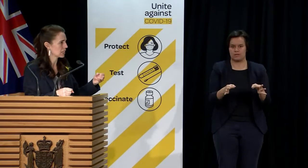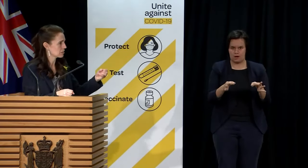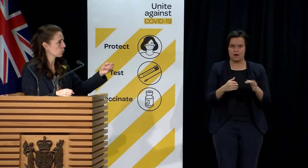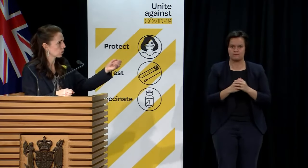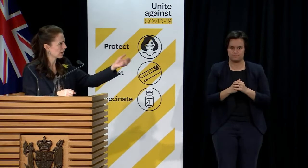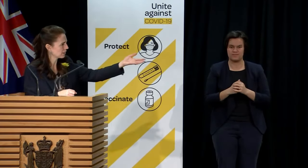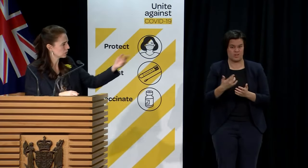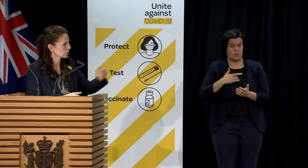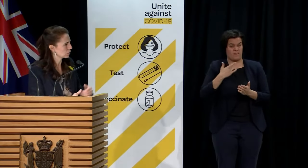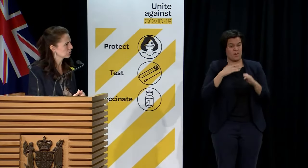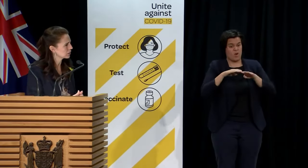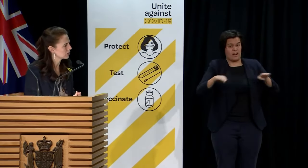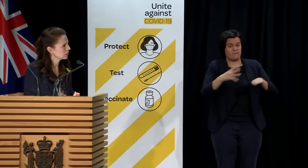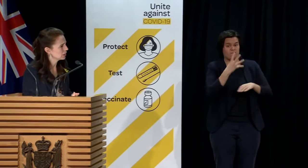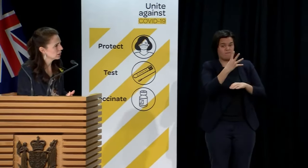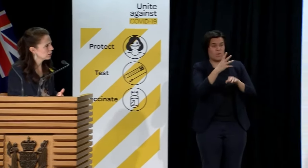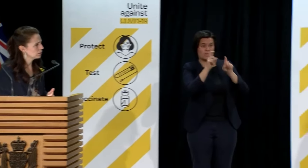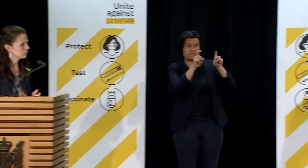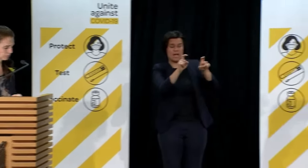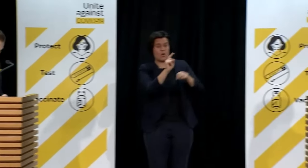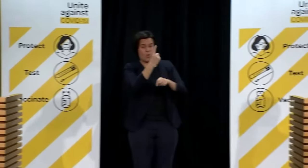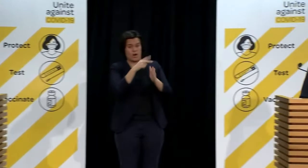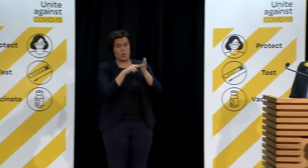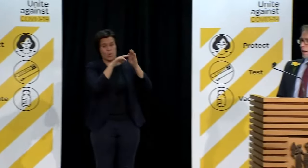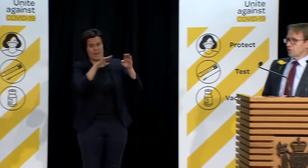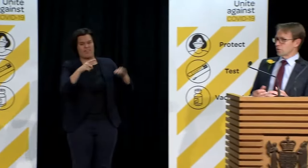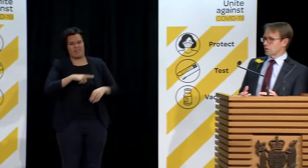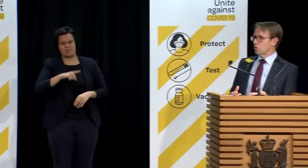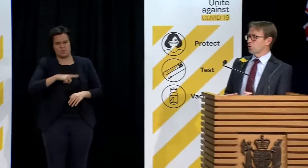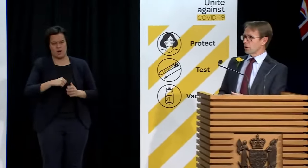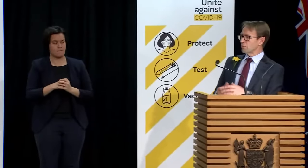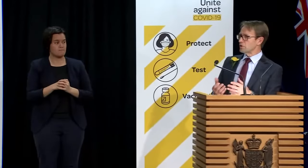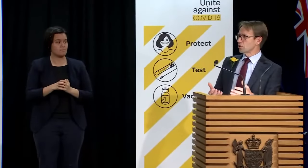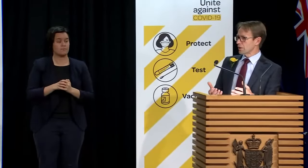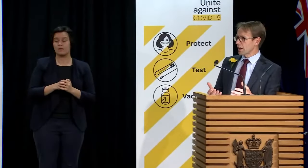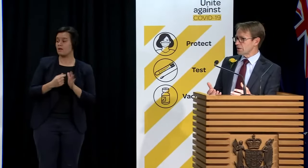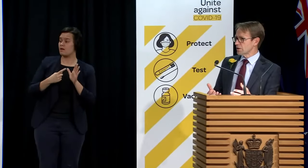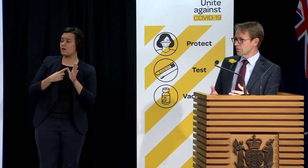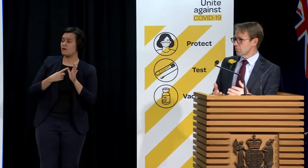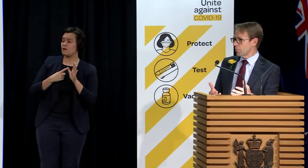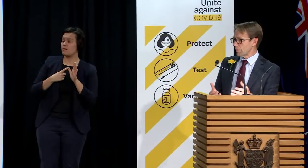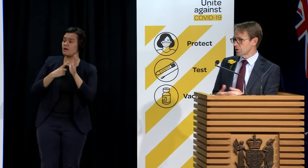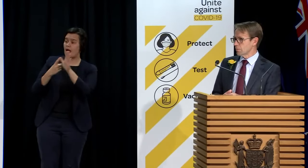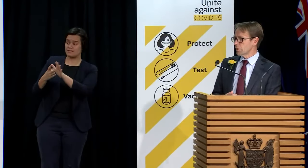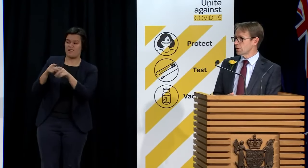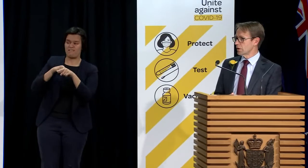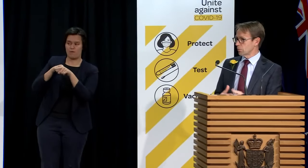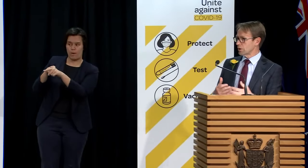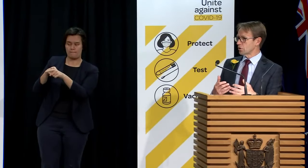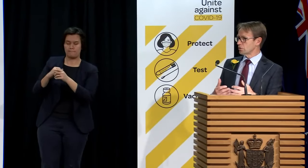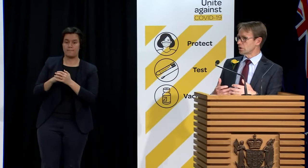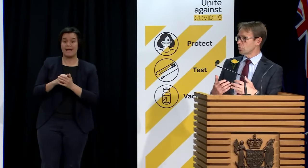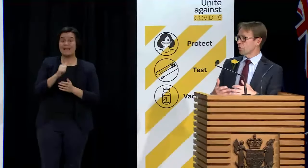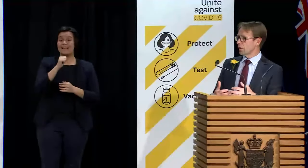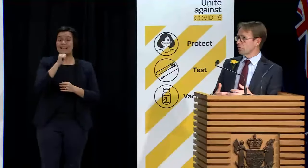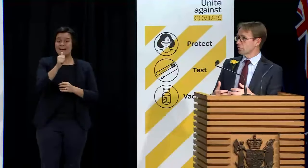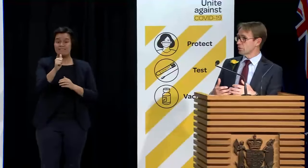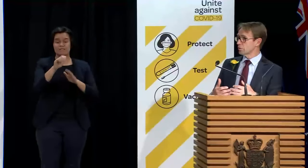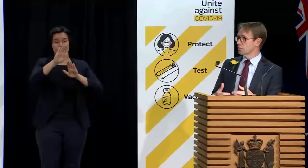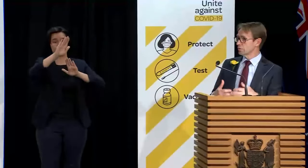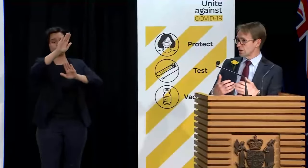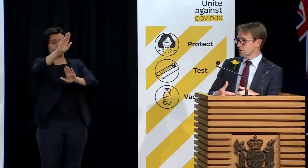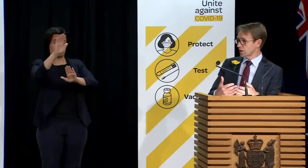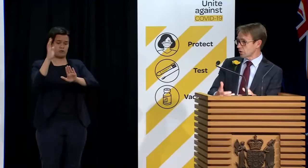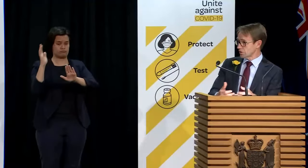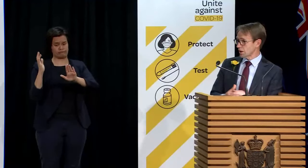best place for that. Dr. Bloomfield? Yes, so our aim would be under level 3 if we saw a case pop up somewhere that we could deal with that